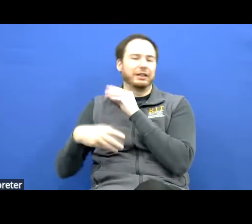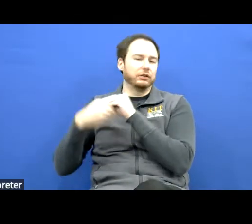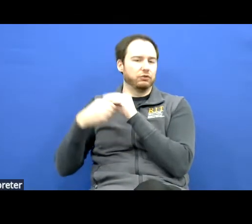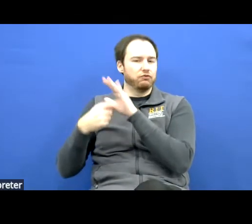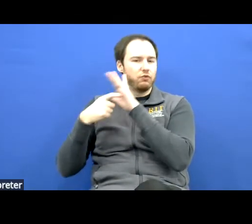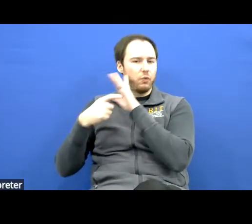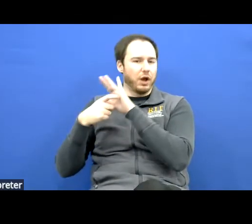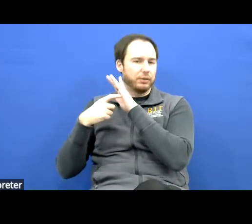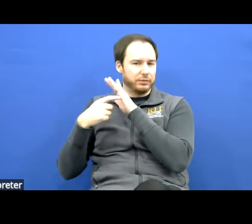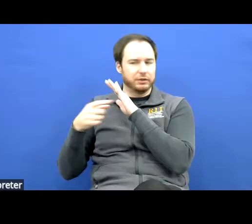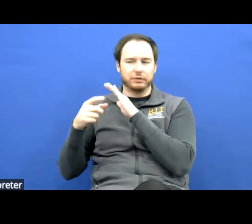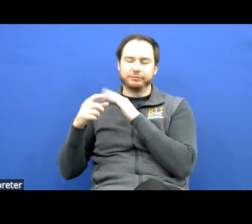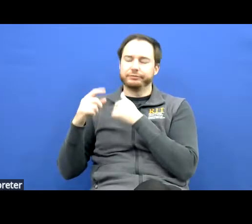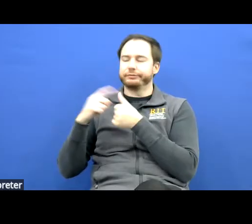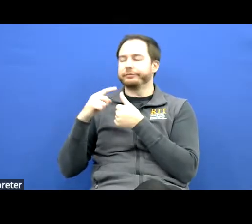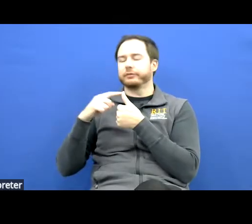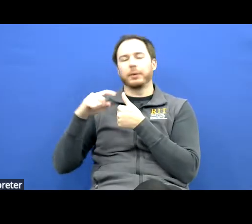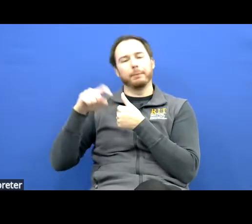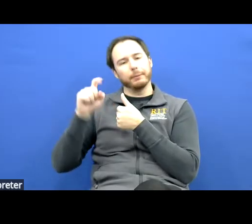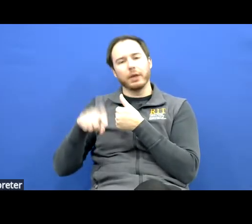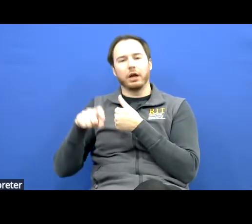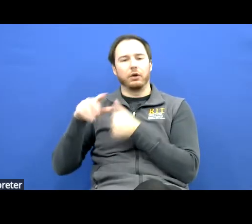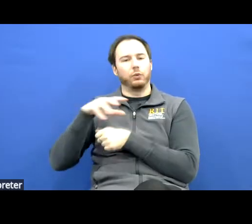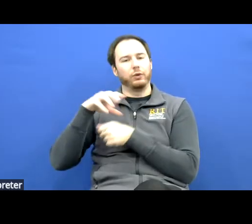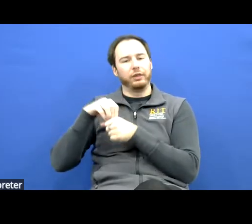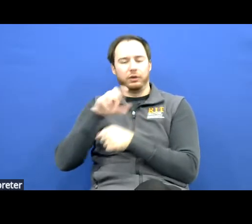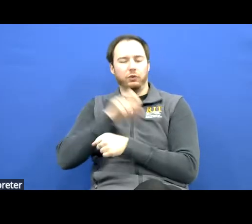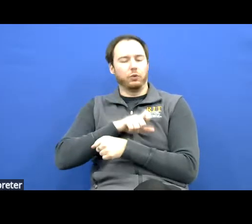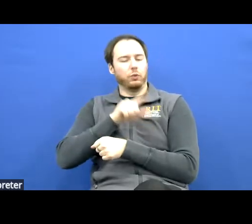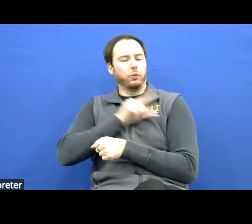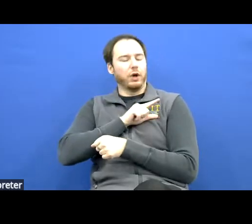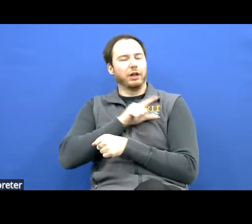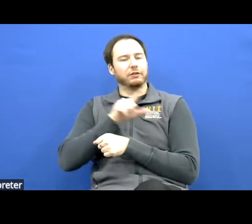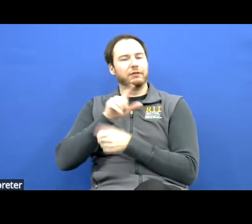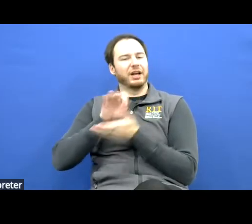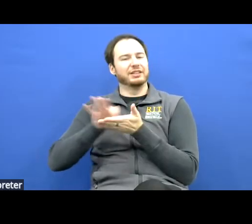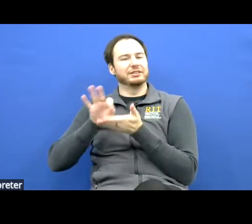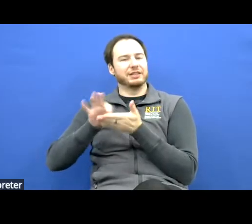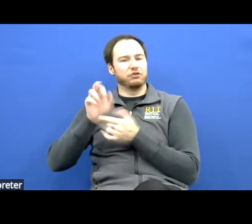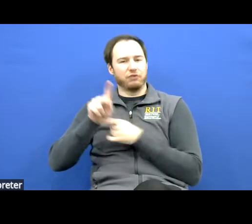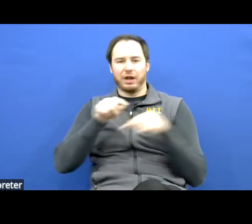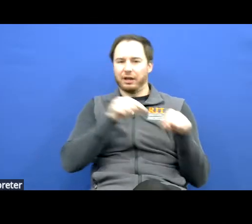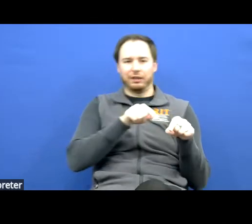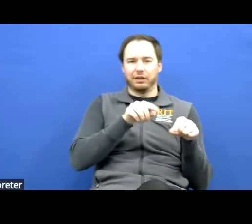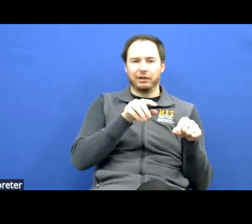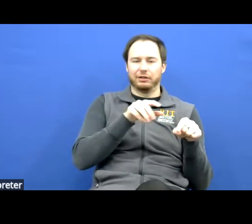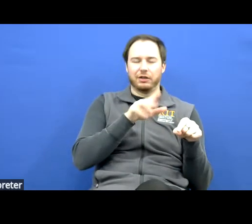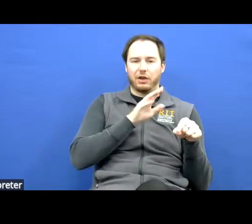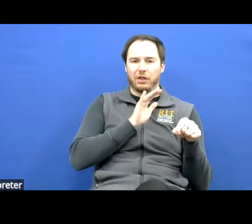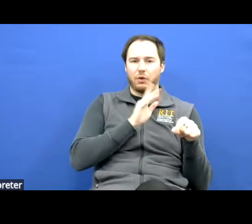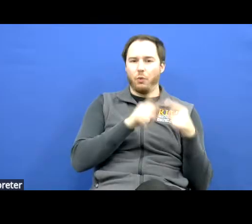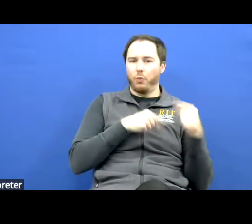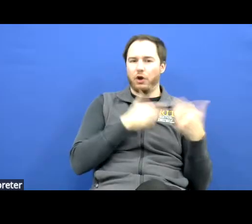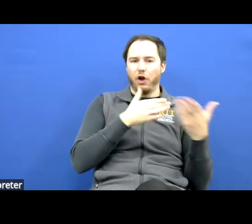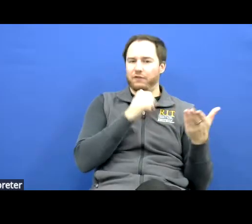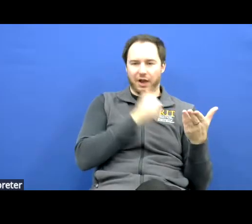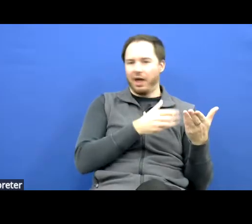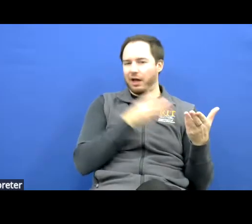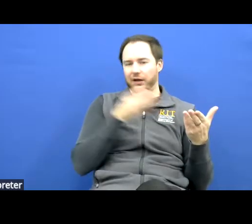They have to be in a qualified census tract. This area is not. They have to be in